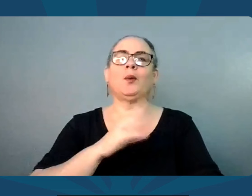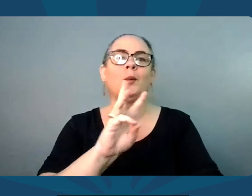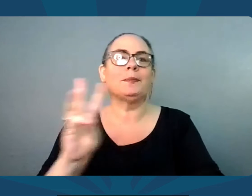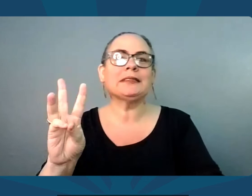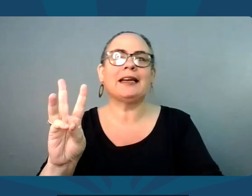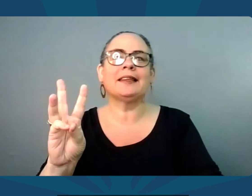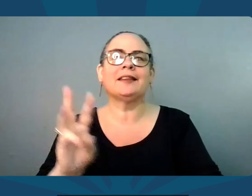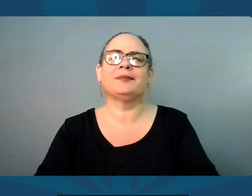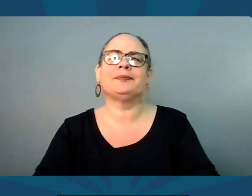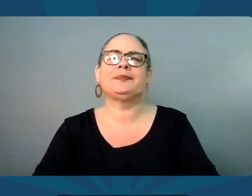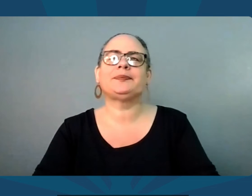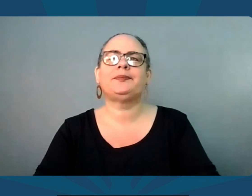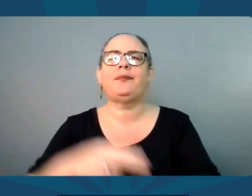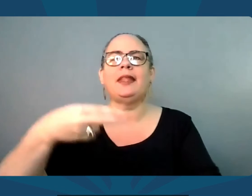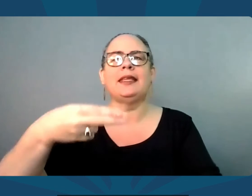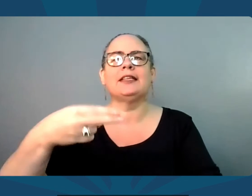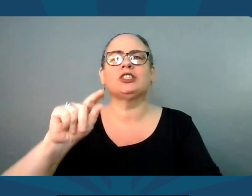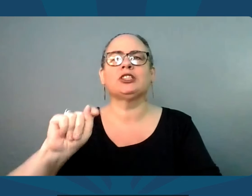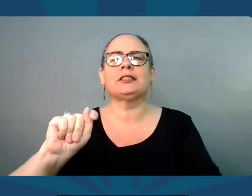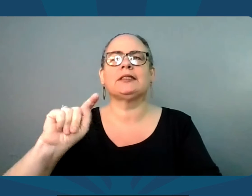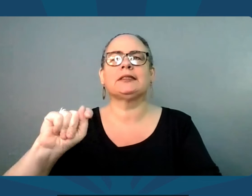my website at